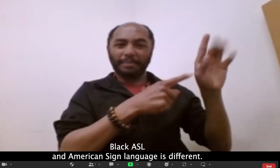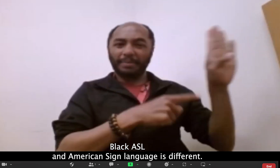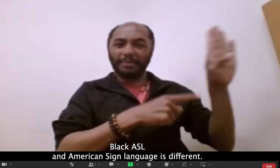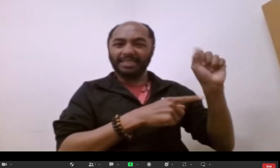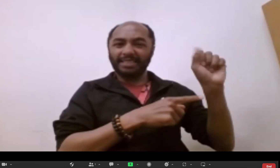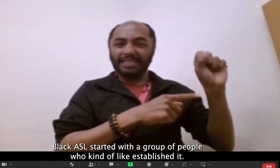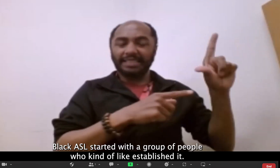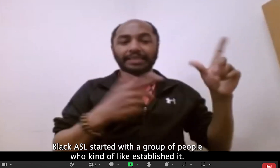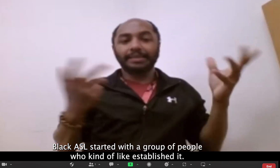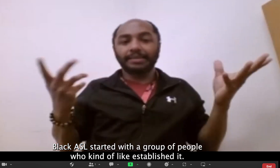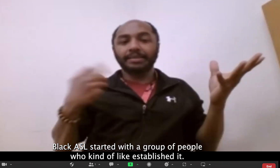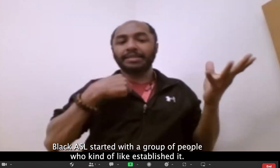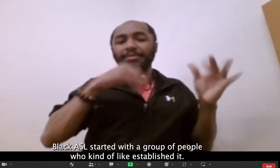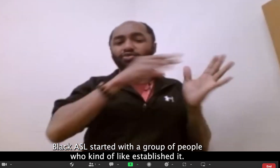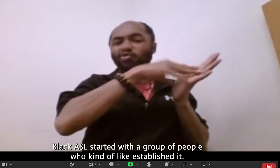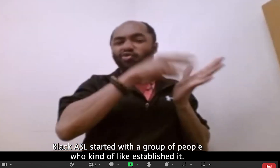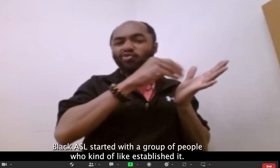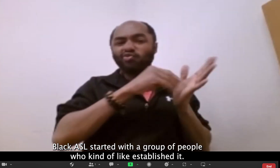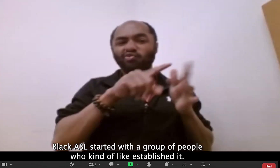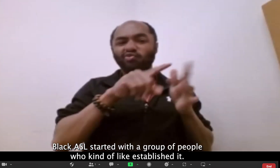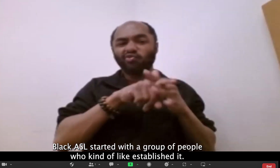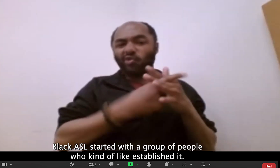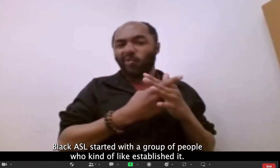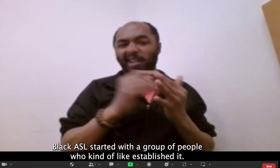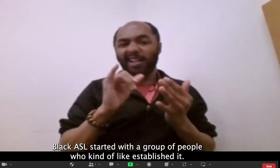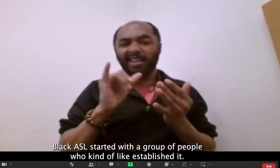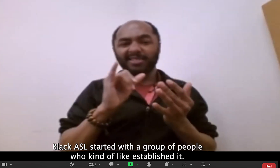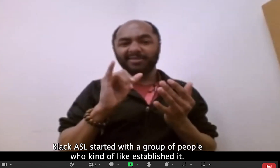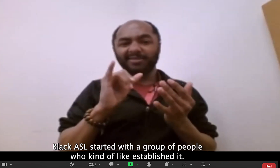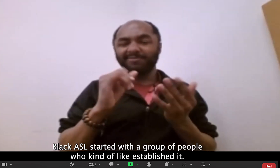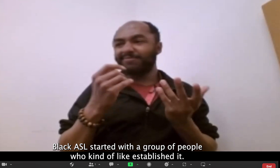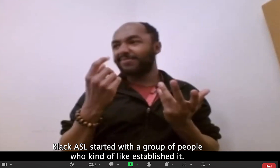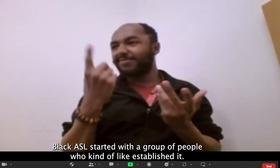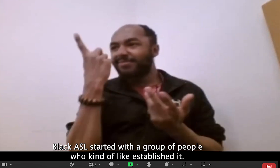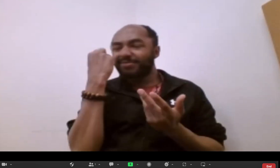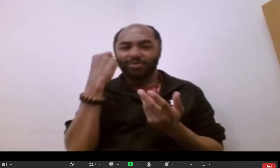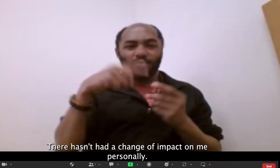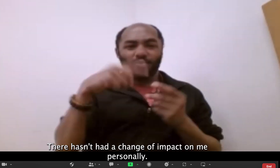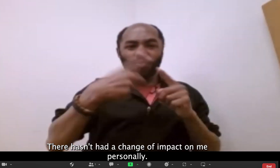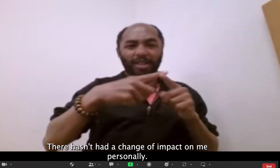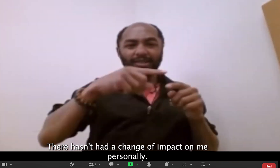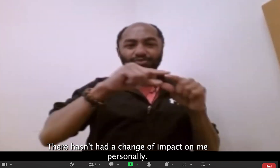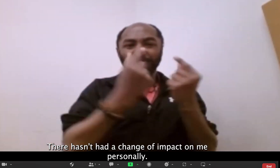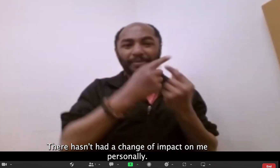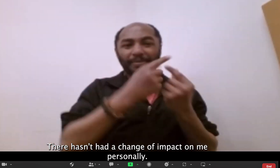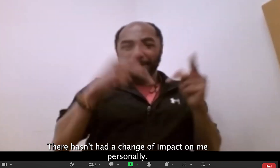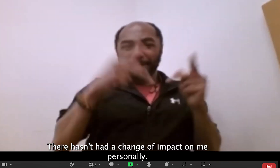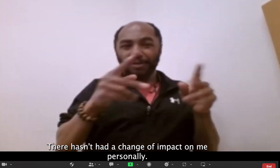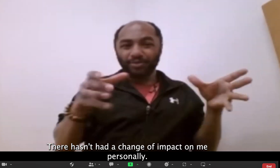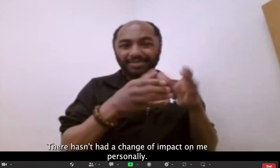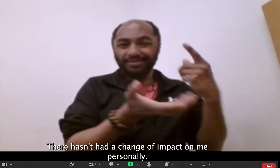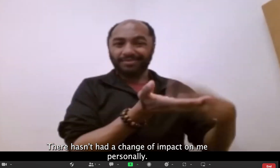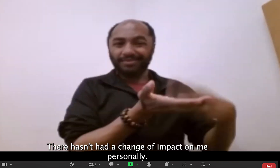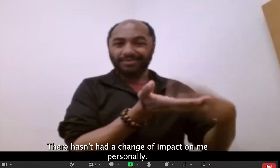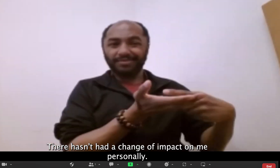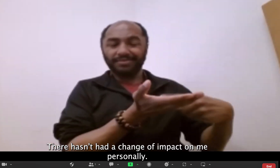is different. Black ASL started with a group of people who kind of like established it. There hasn't had a change of impact on